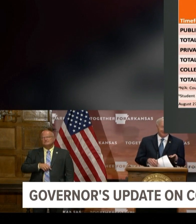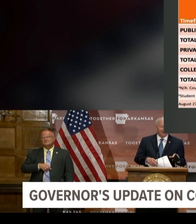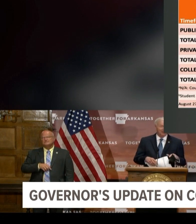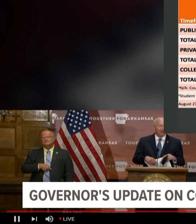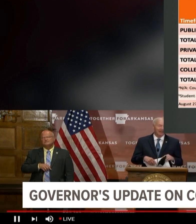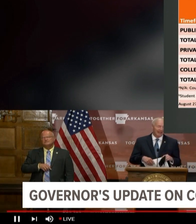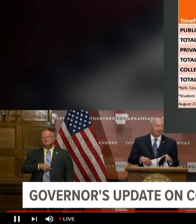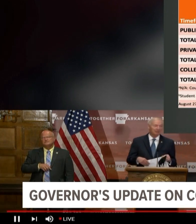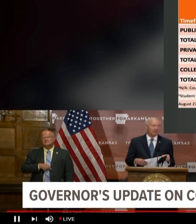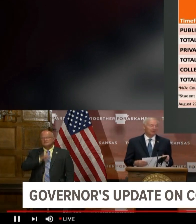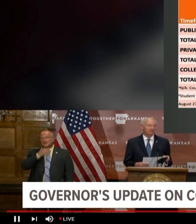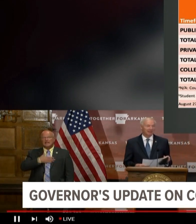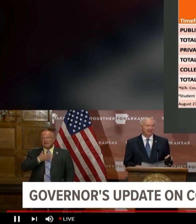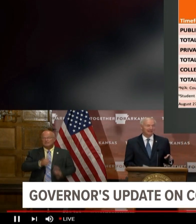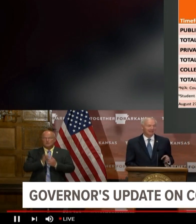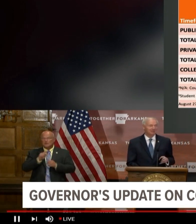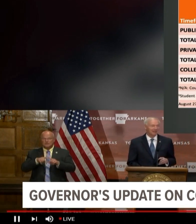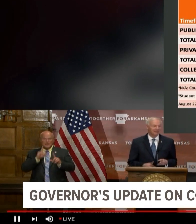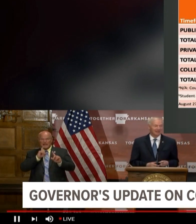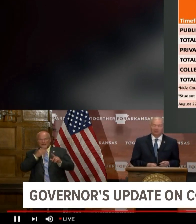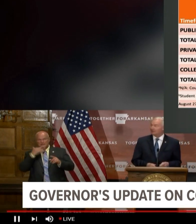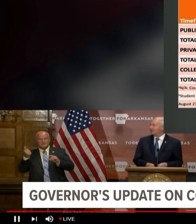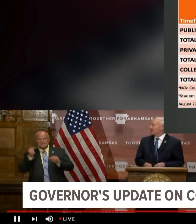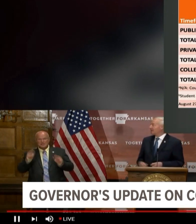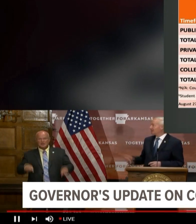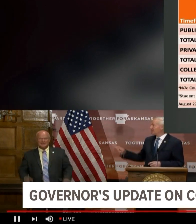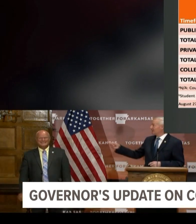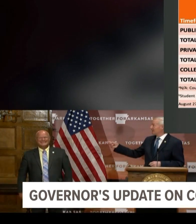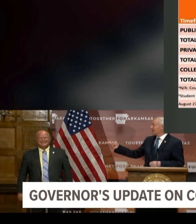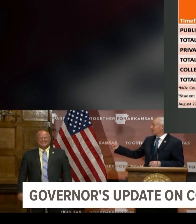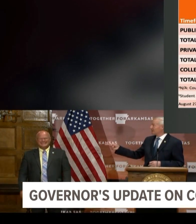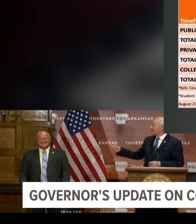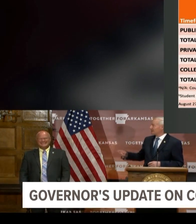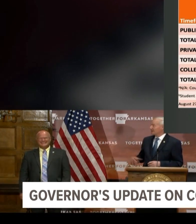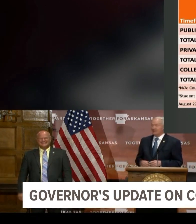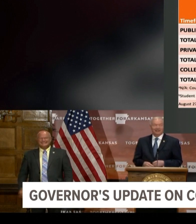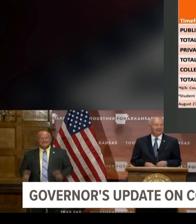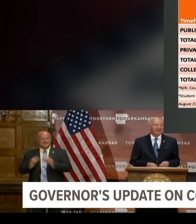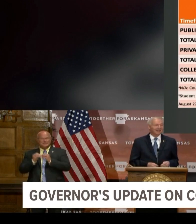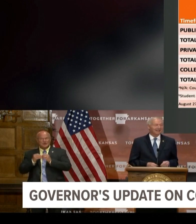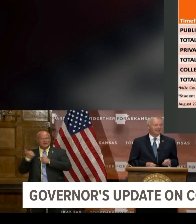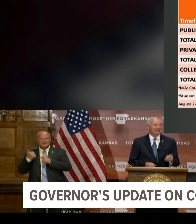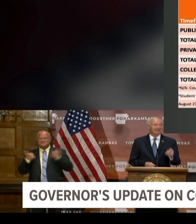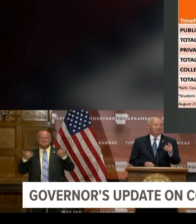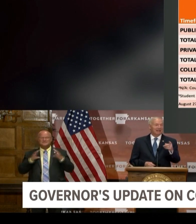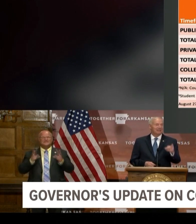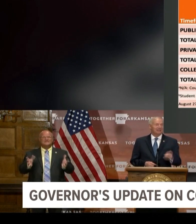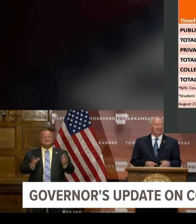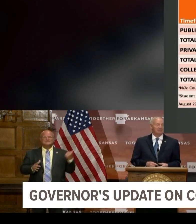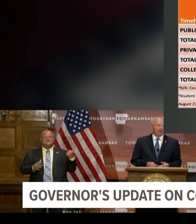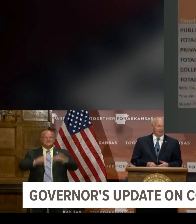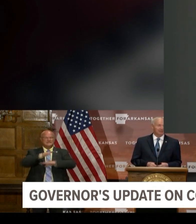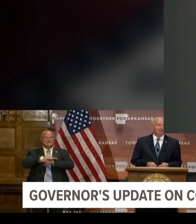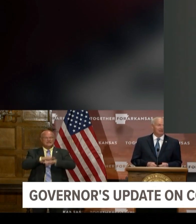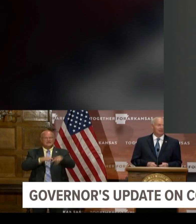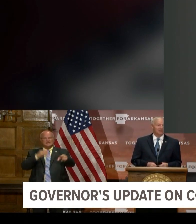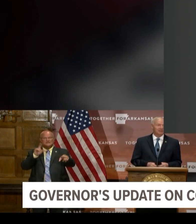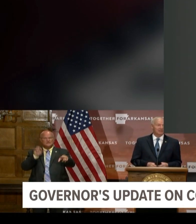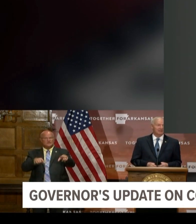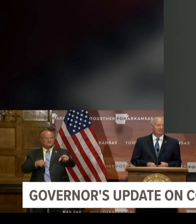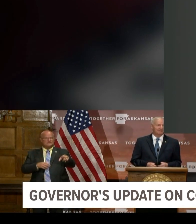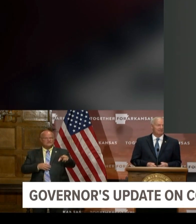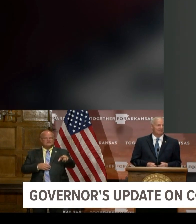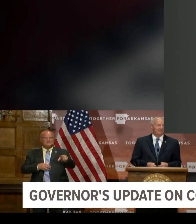I know you're not happy with it, but I did the best I could. Did you have anything else on that, John? Back to the table, I know we have a question.